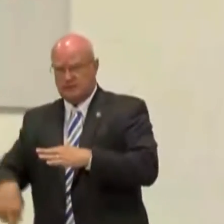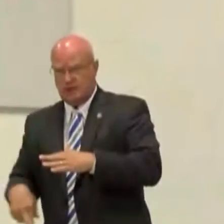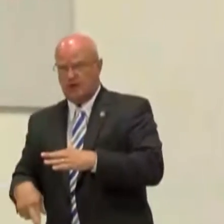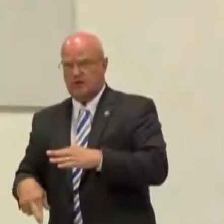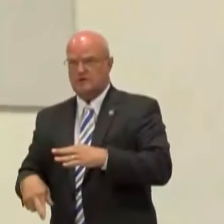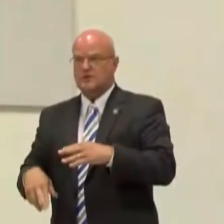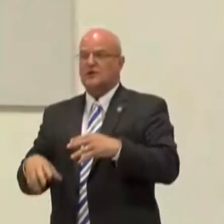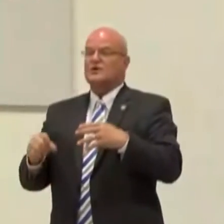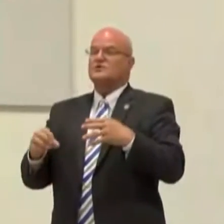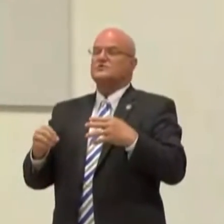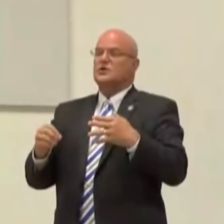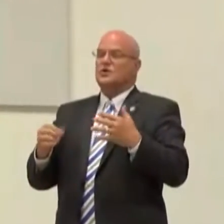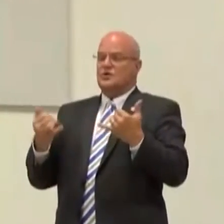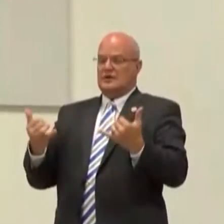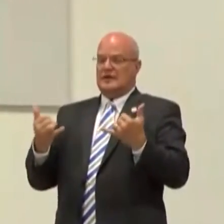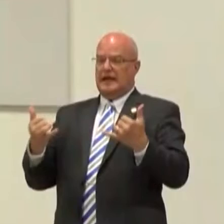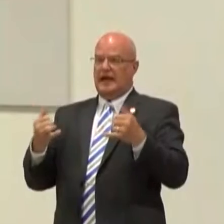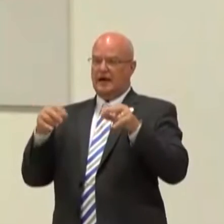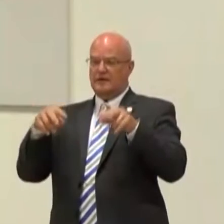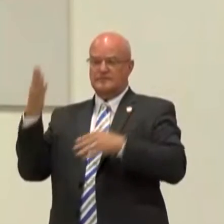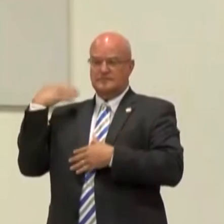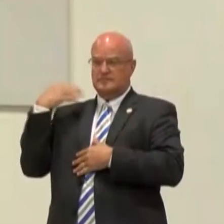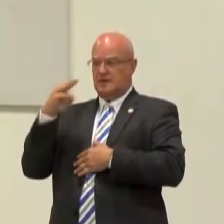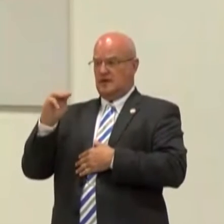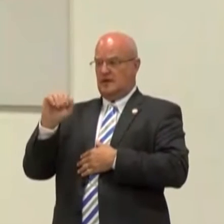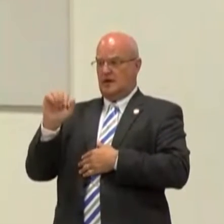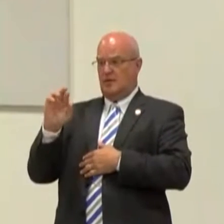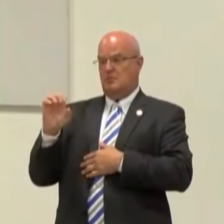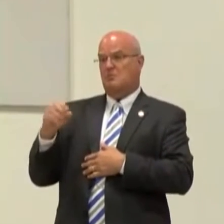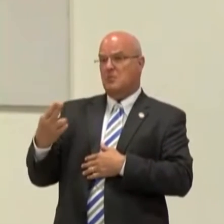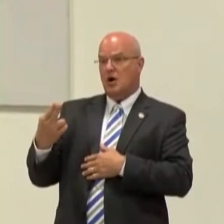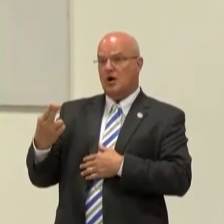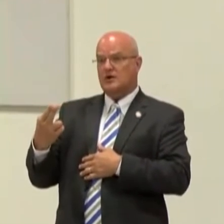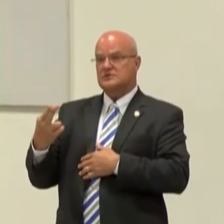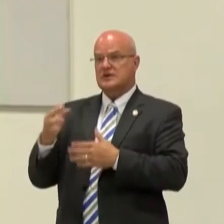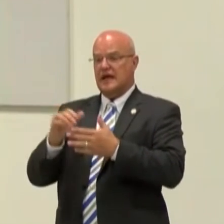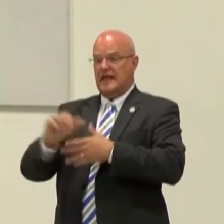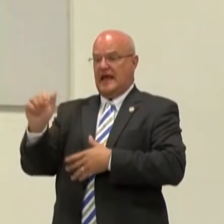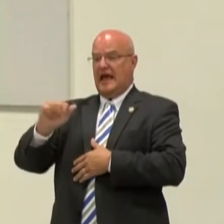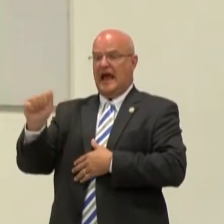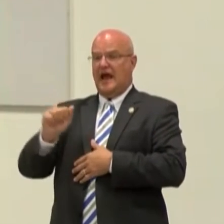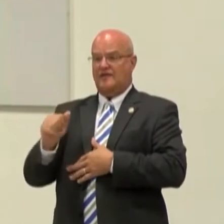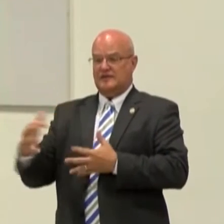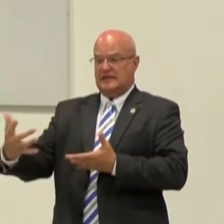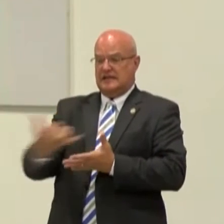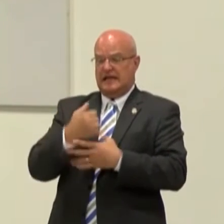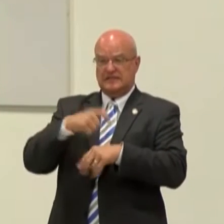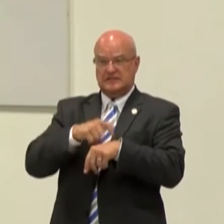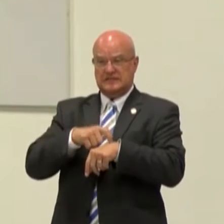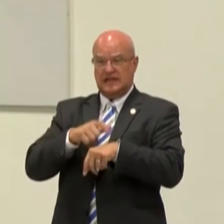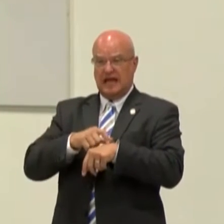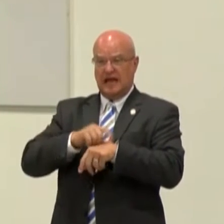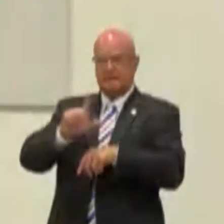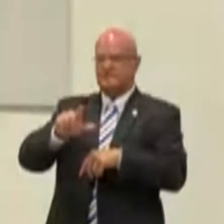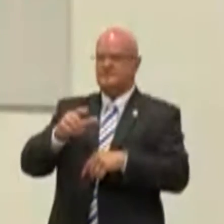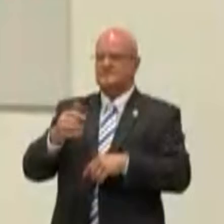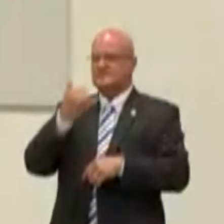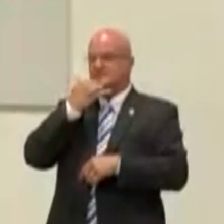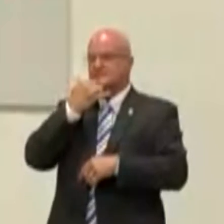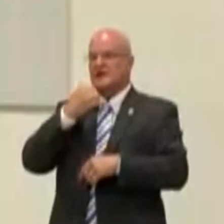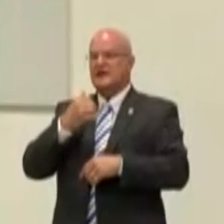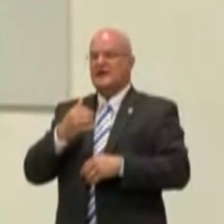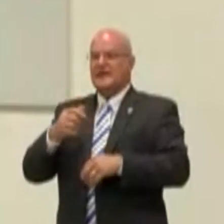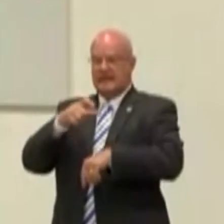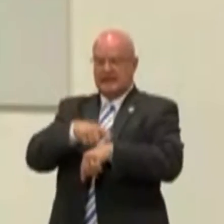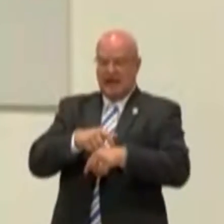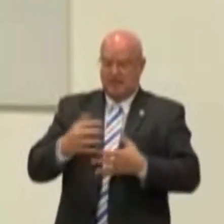put it in historic perspective that in March, the average collection time, the